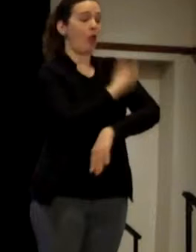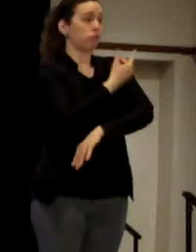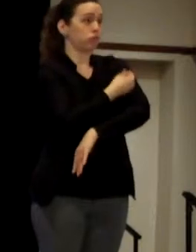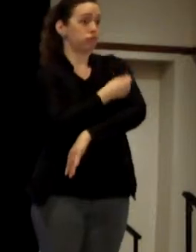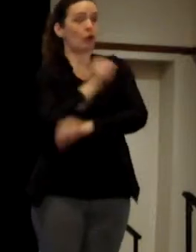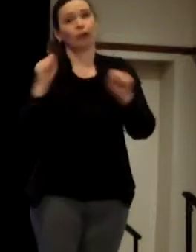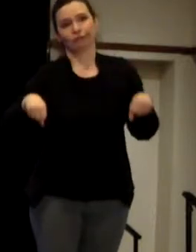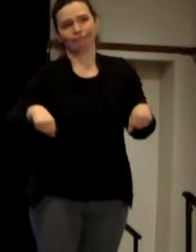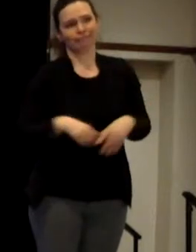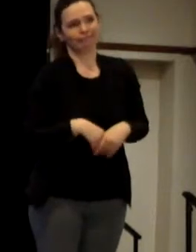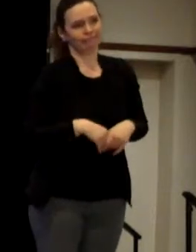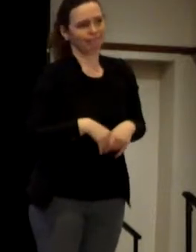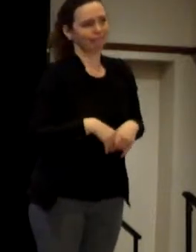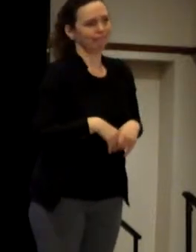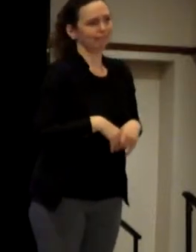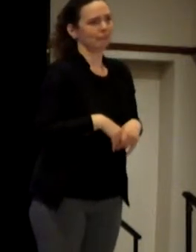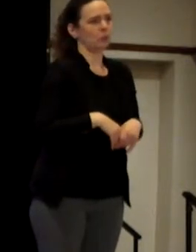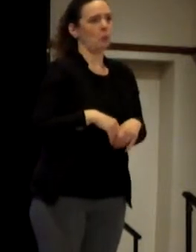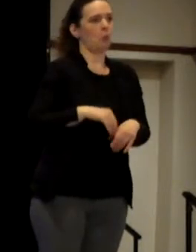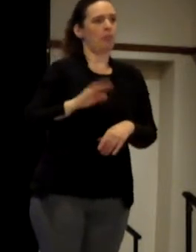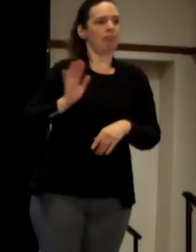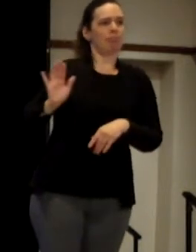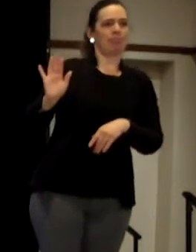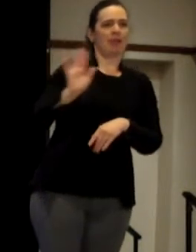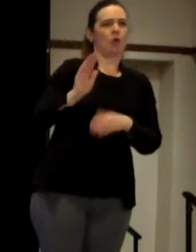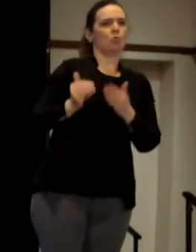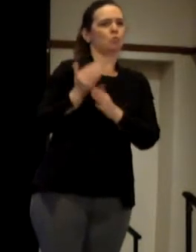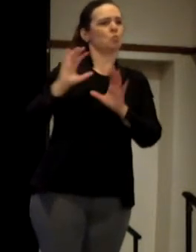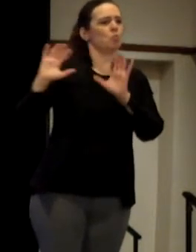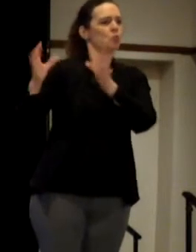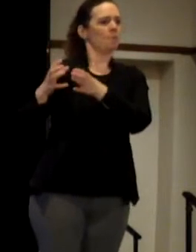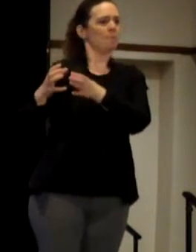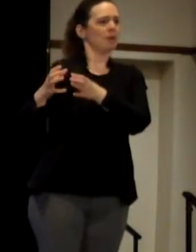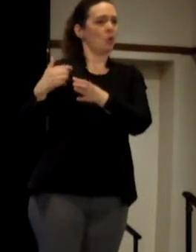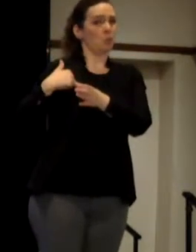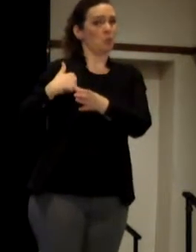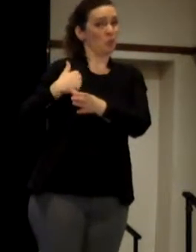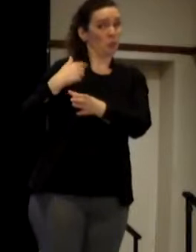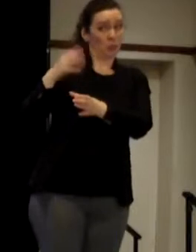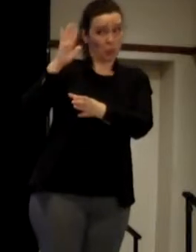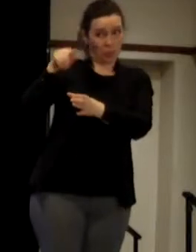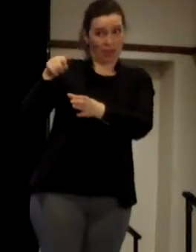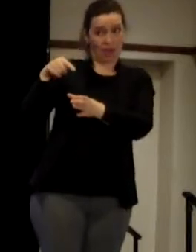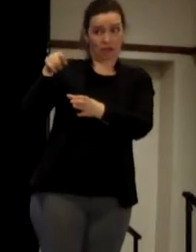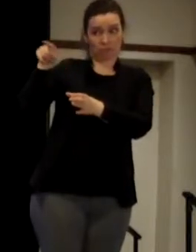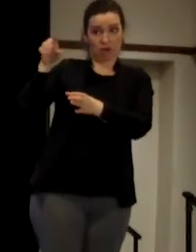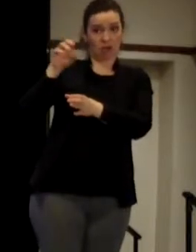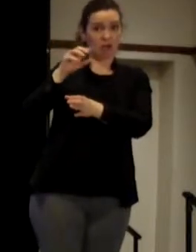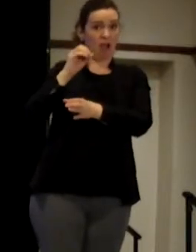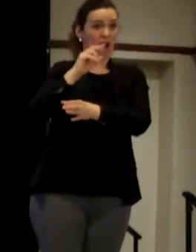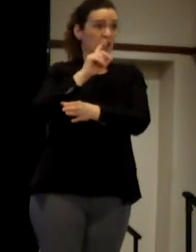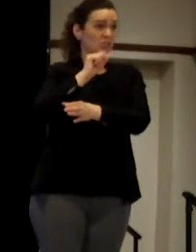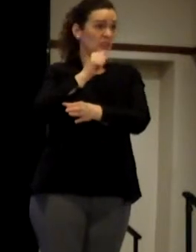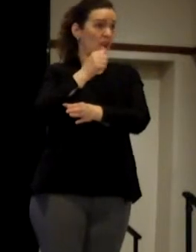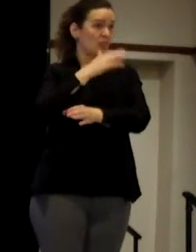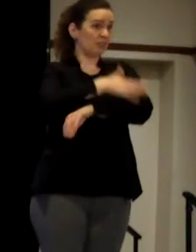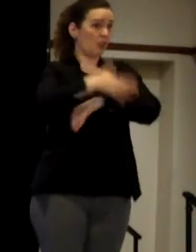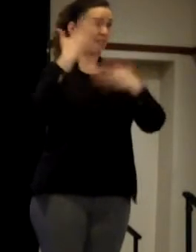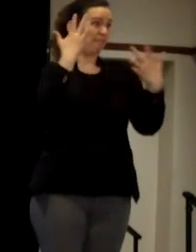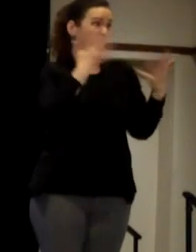eligibility groups that got opened, we're almost done with. And it's Thursday, and vaccine week's Wednesday to